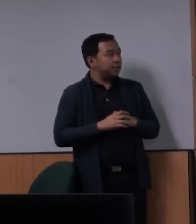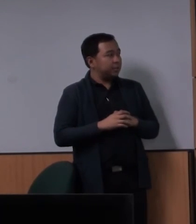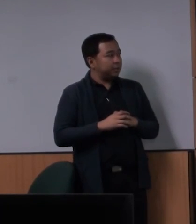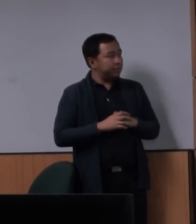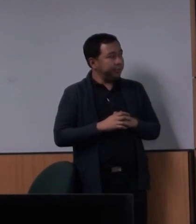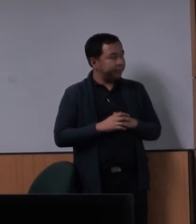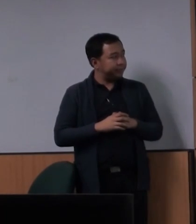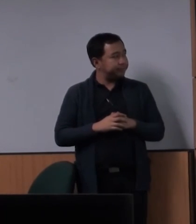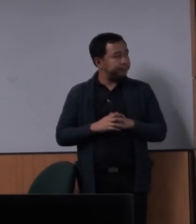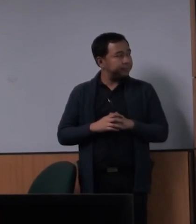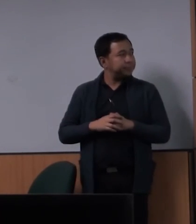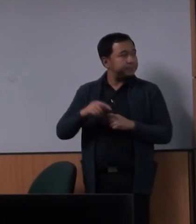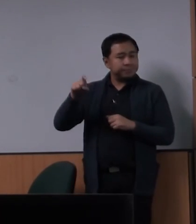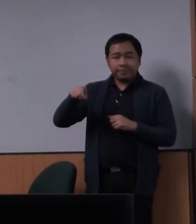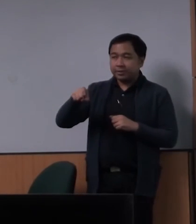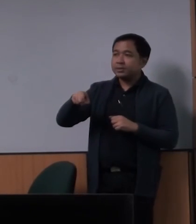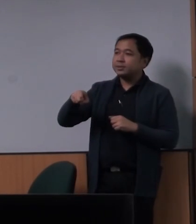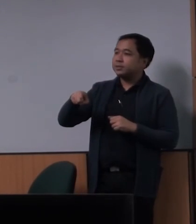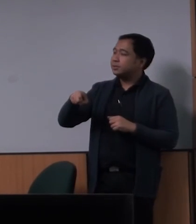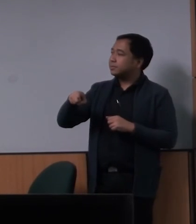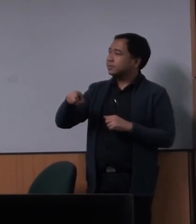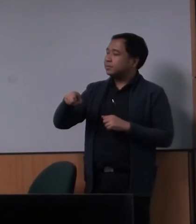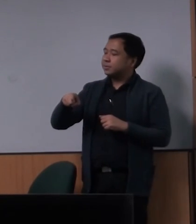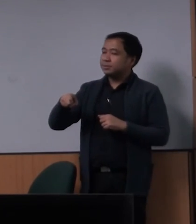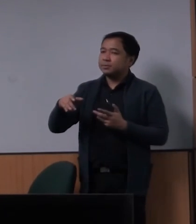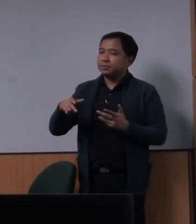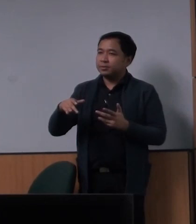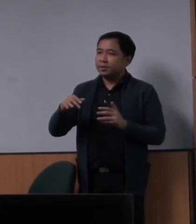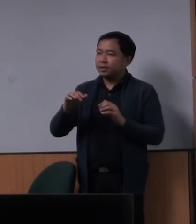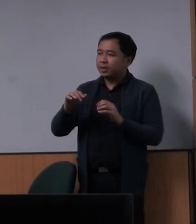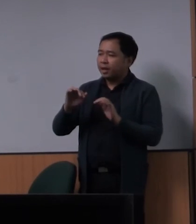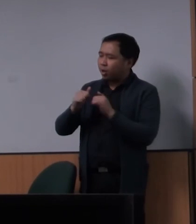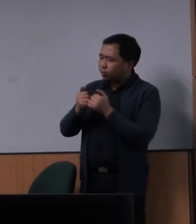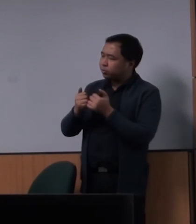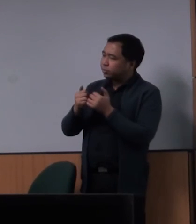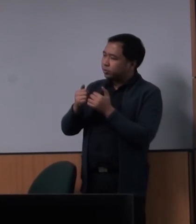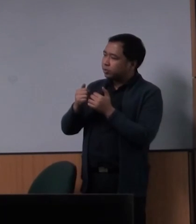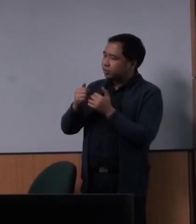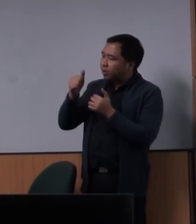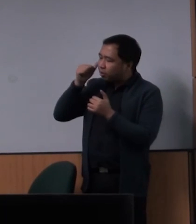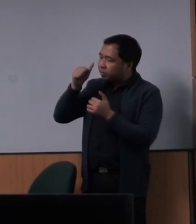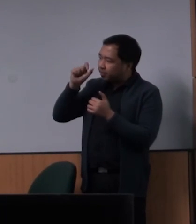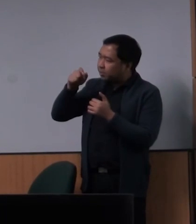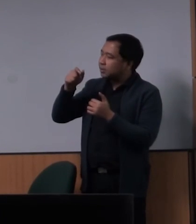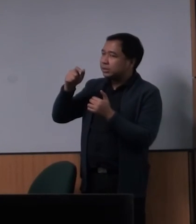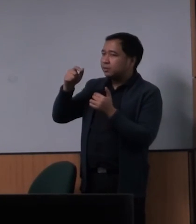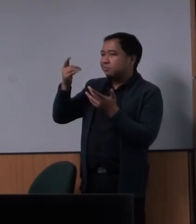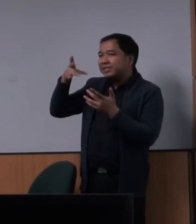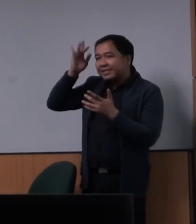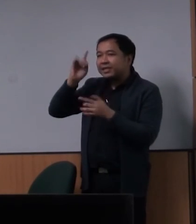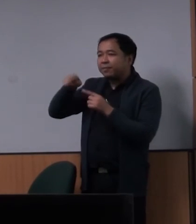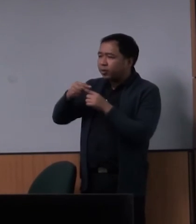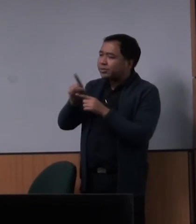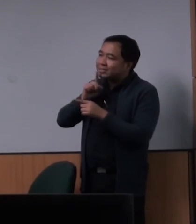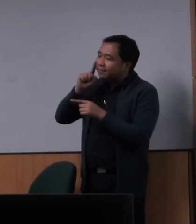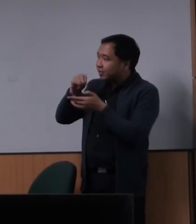And then, we need to consider then yung pagiging visual learning of deaf children. So, we